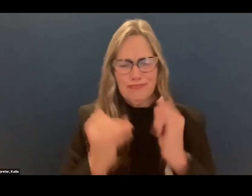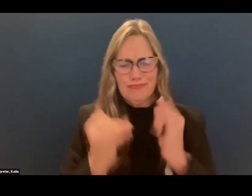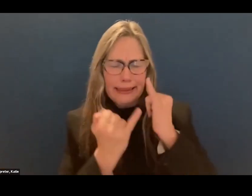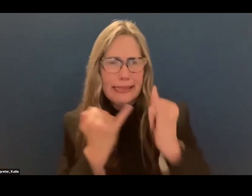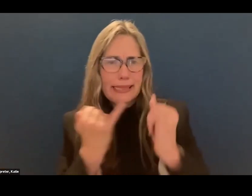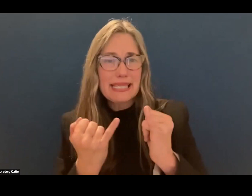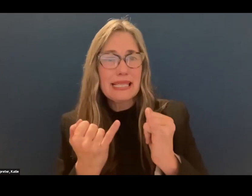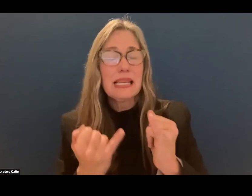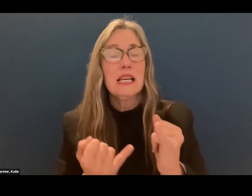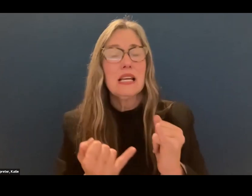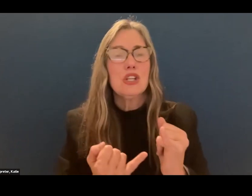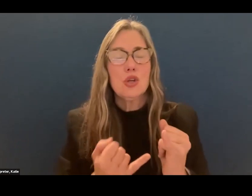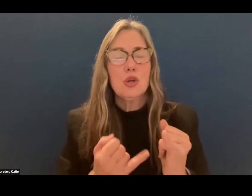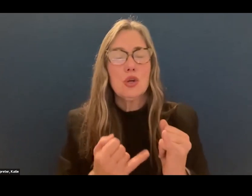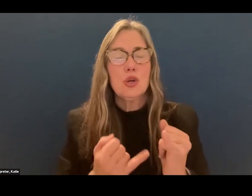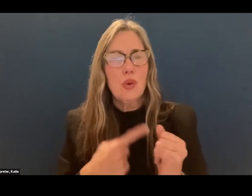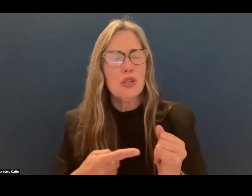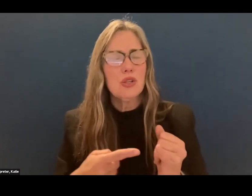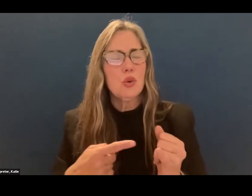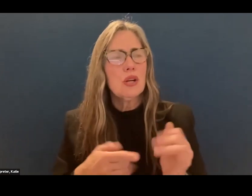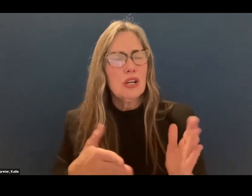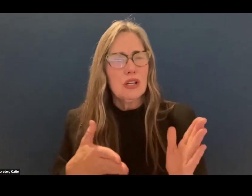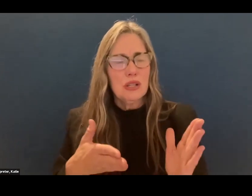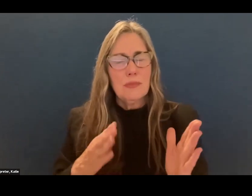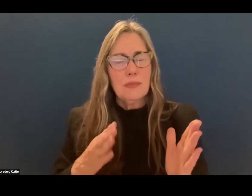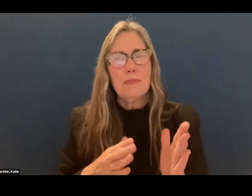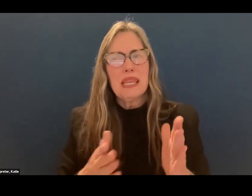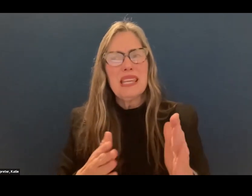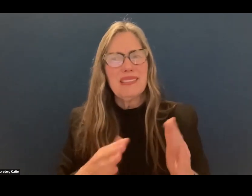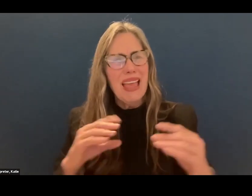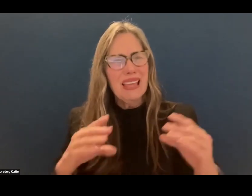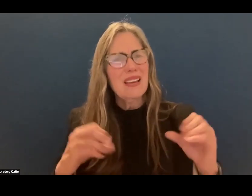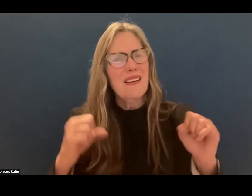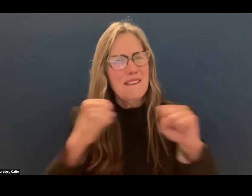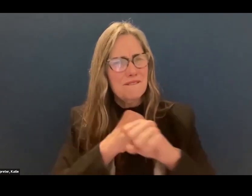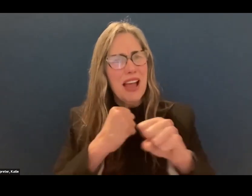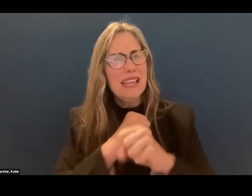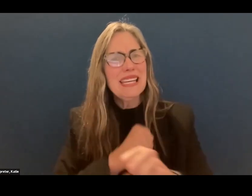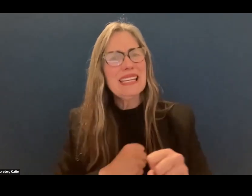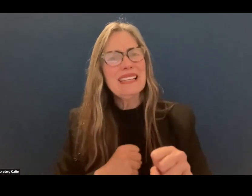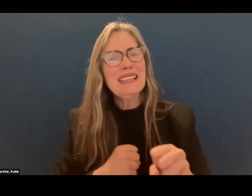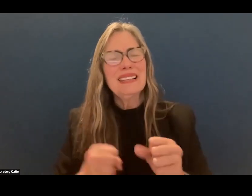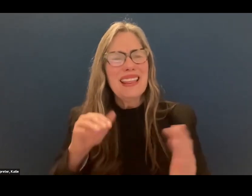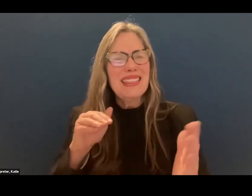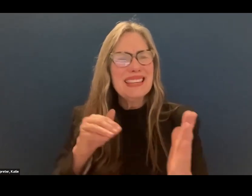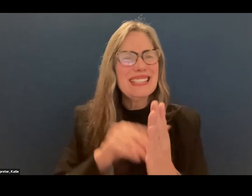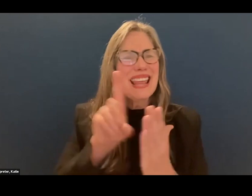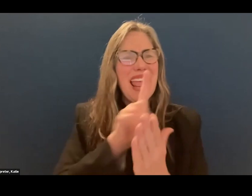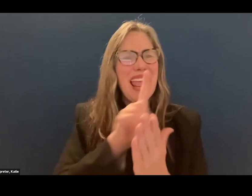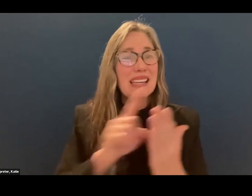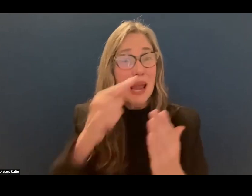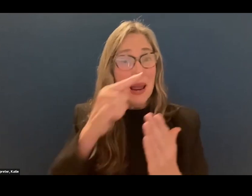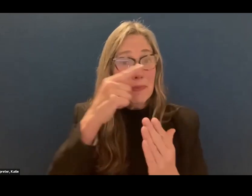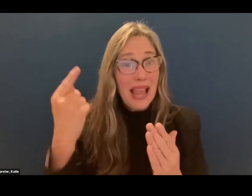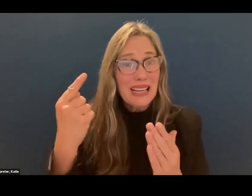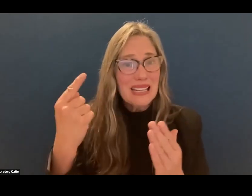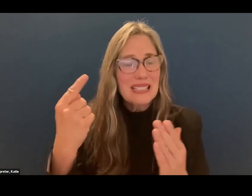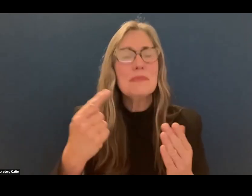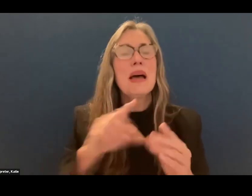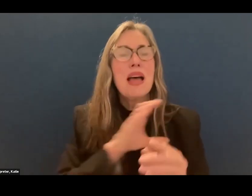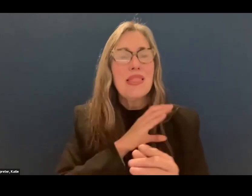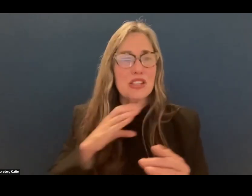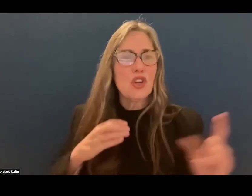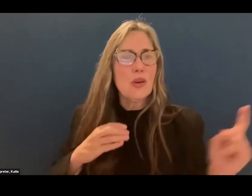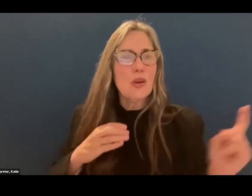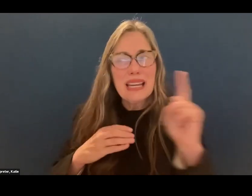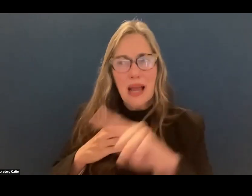work group to come in and present their information themselves to you, because this is the work they're lifting, and they're doing great work. And I just don't have, I believe it's the